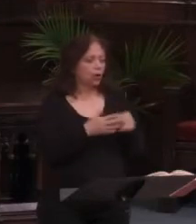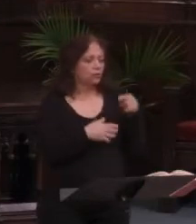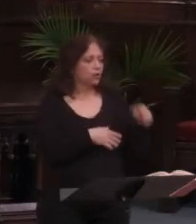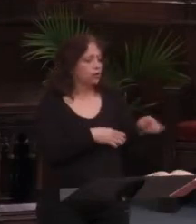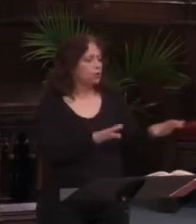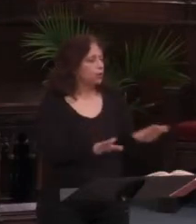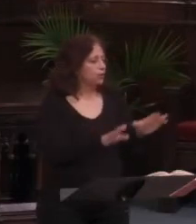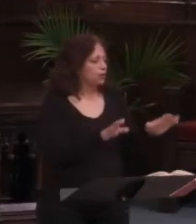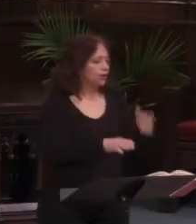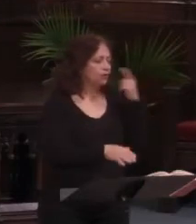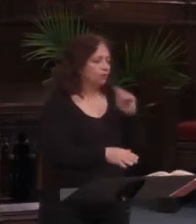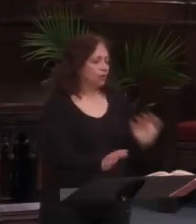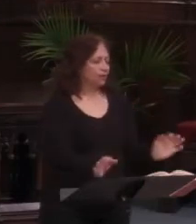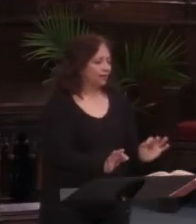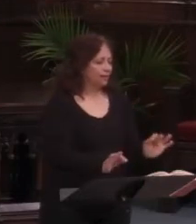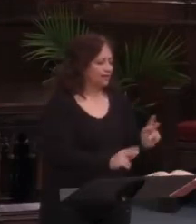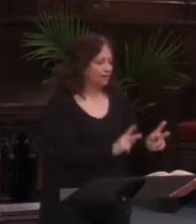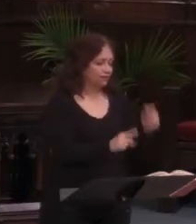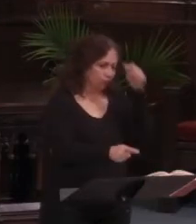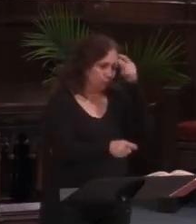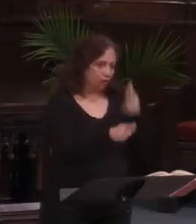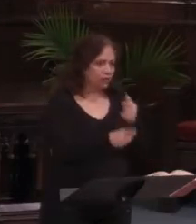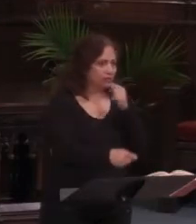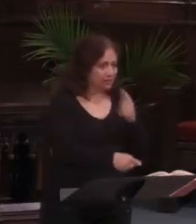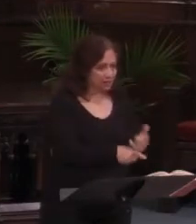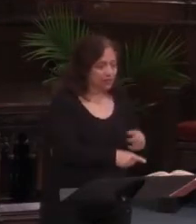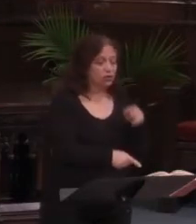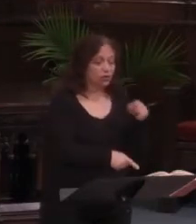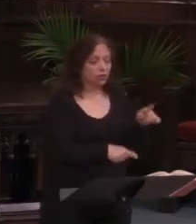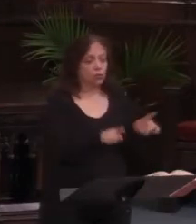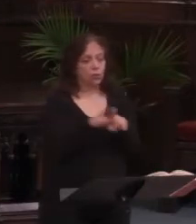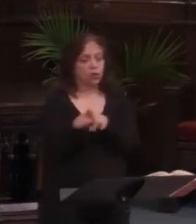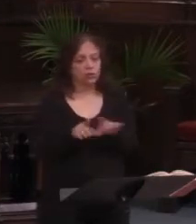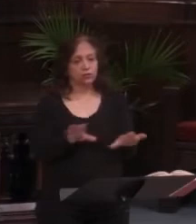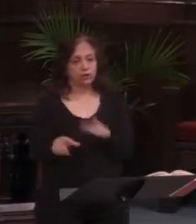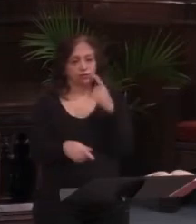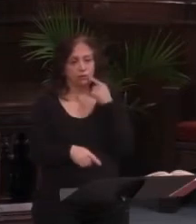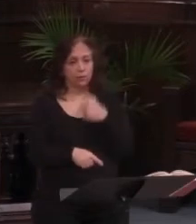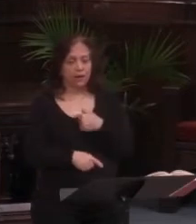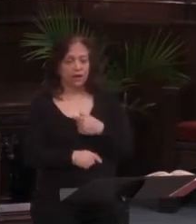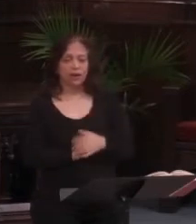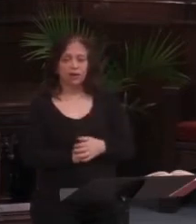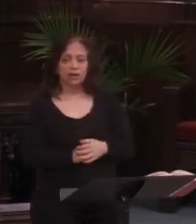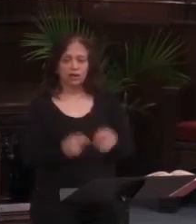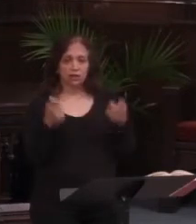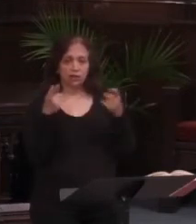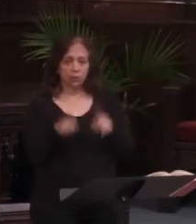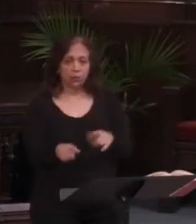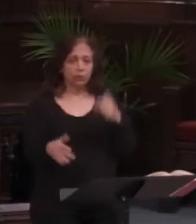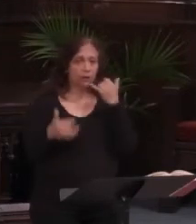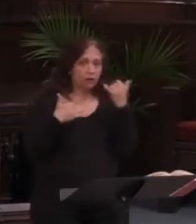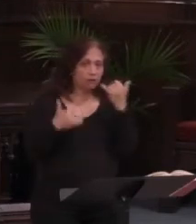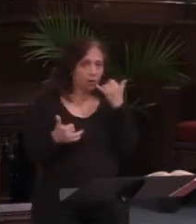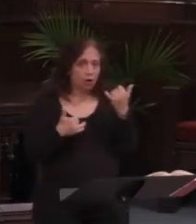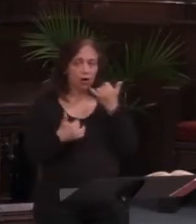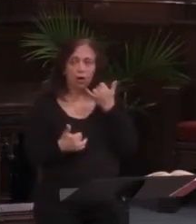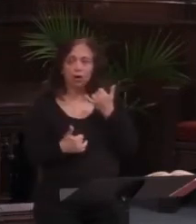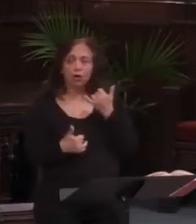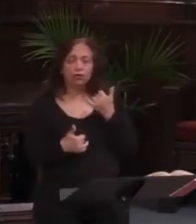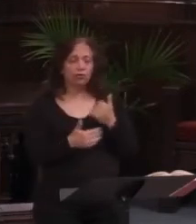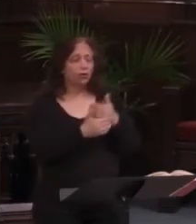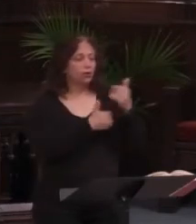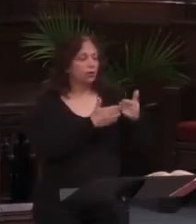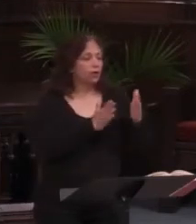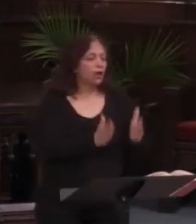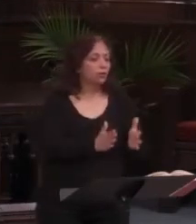the least of these brothers and sisters, you did for me." When we make phone calls to high-risk